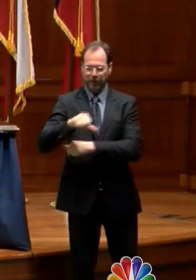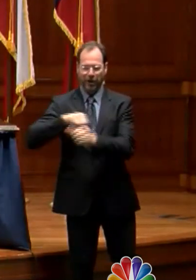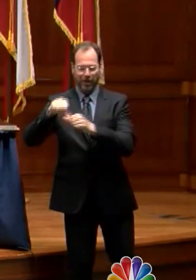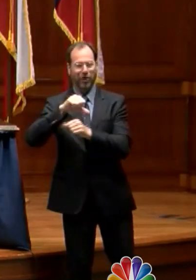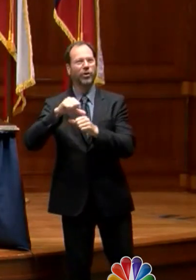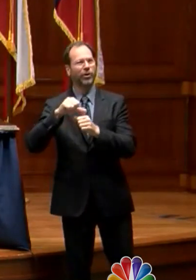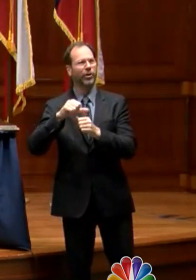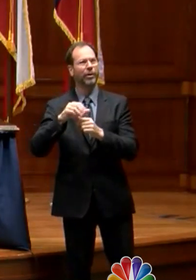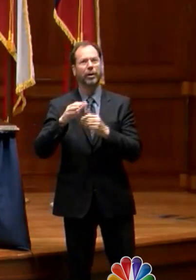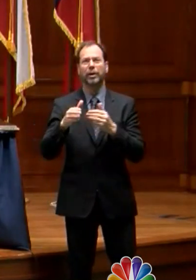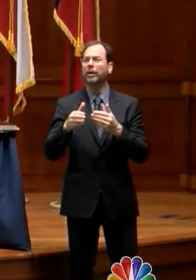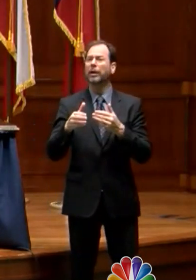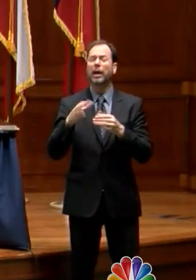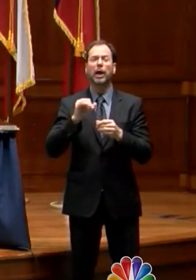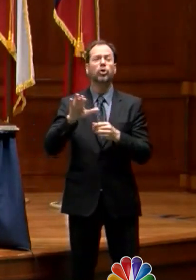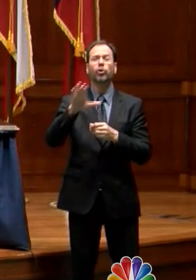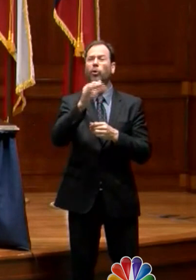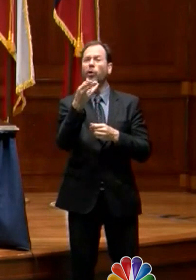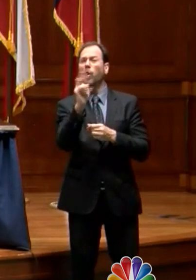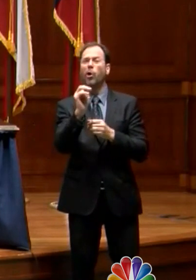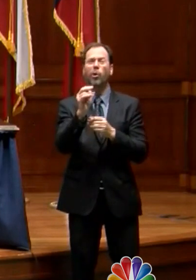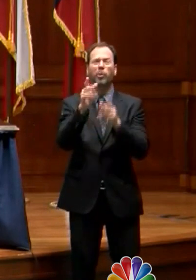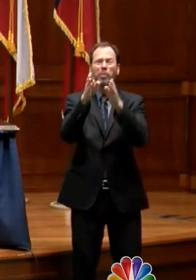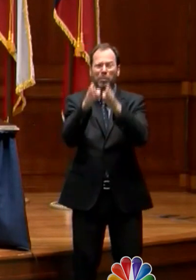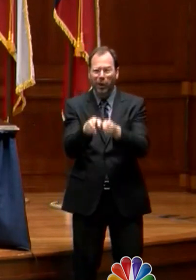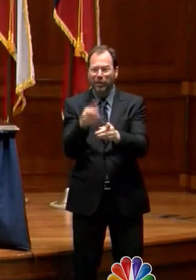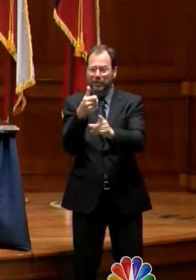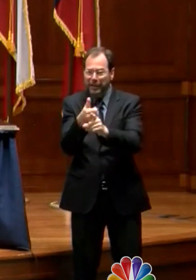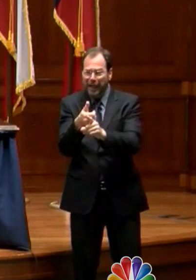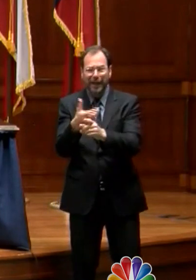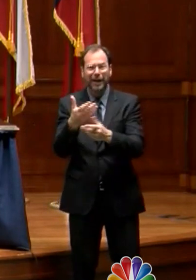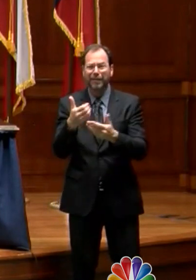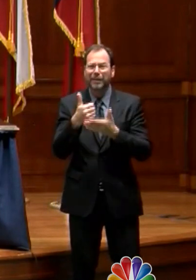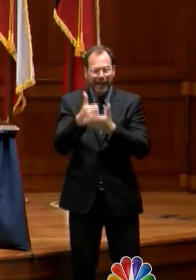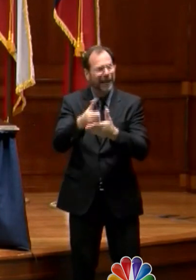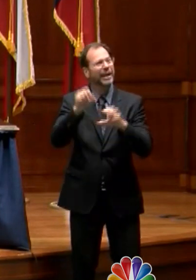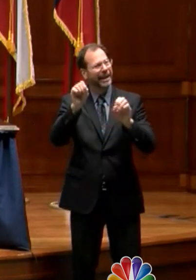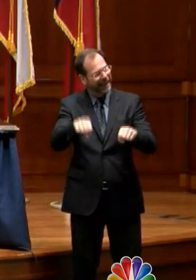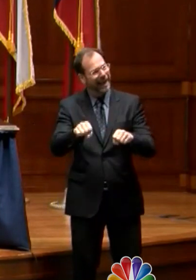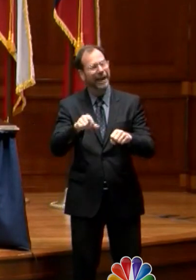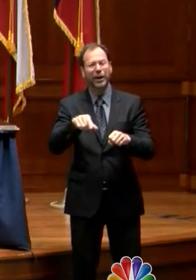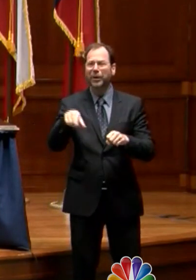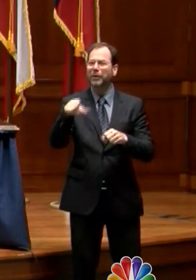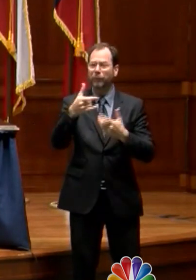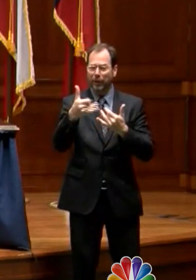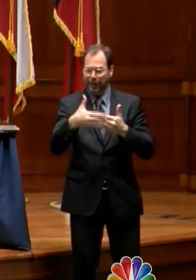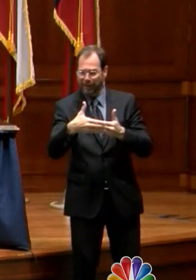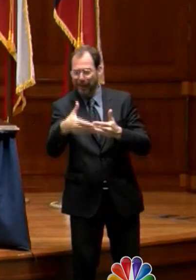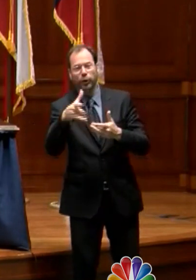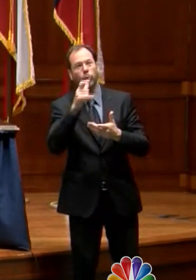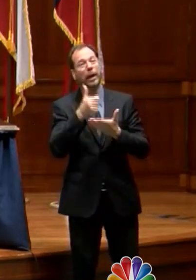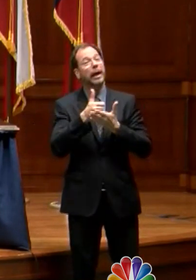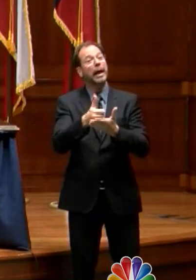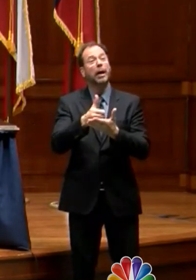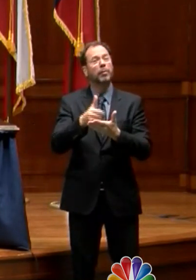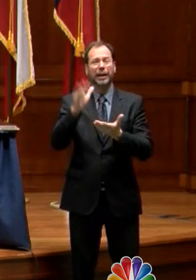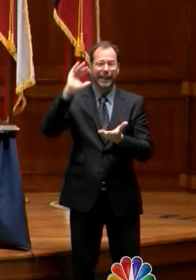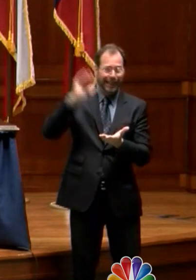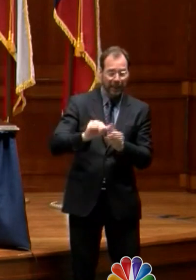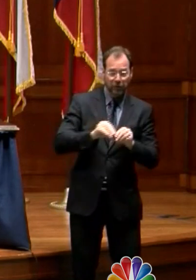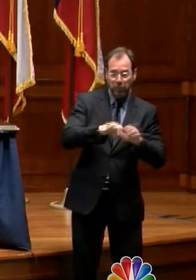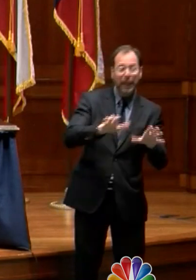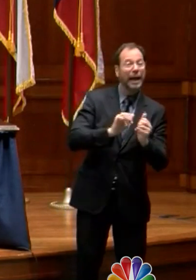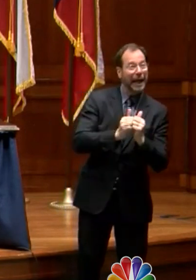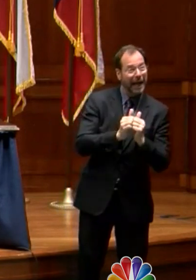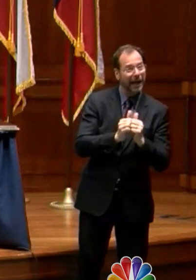out individually in your own capacity to make sure that for the remainder of this month, you will help reduce the spread of the coronavirus in Texas